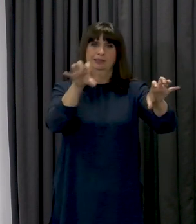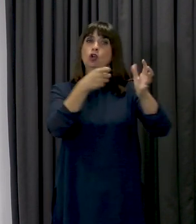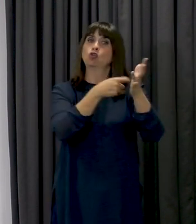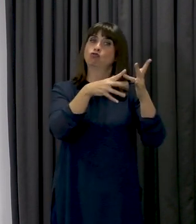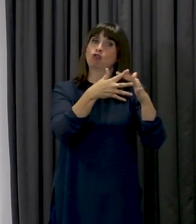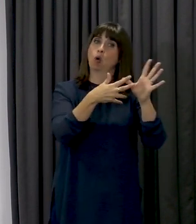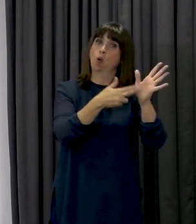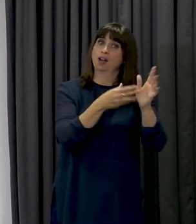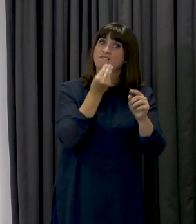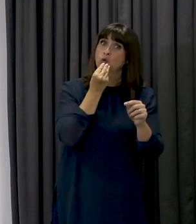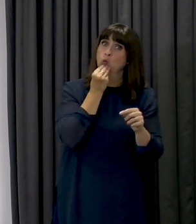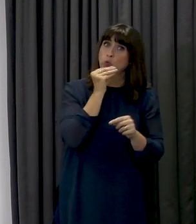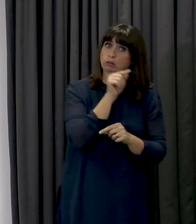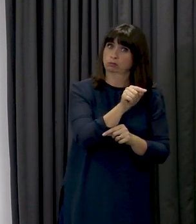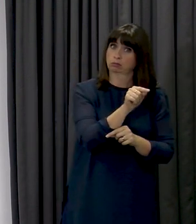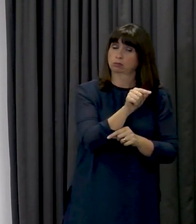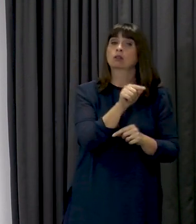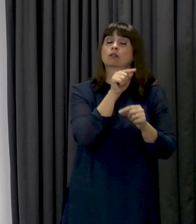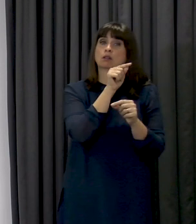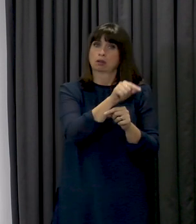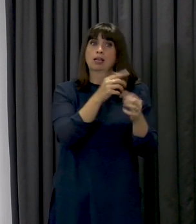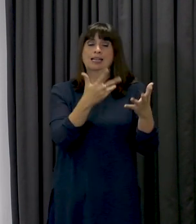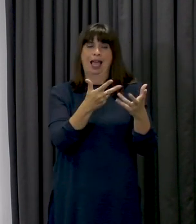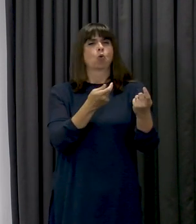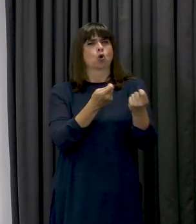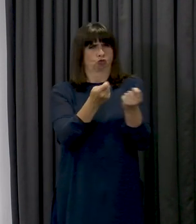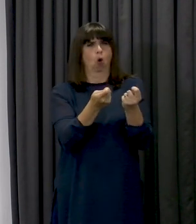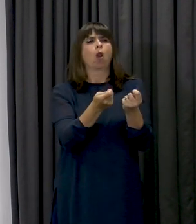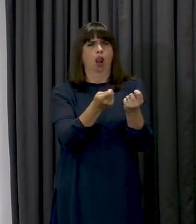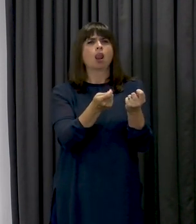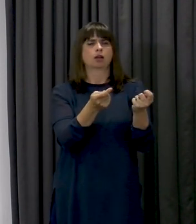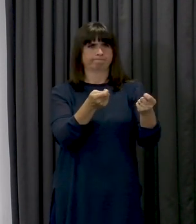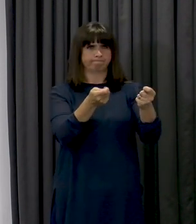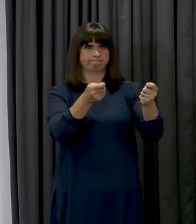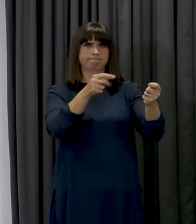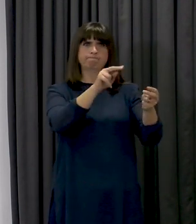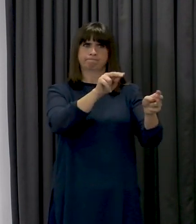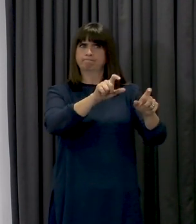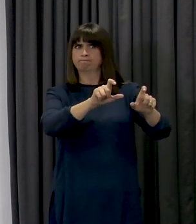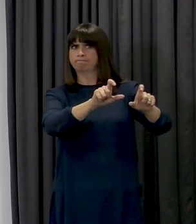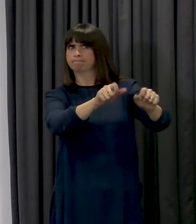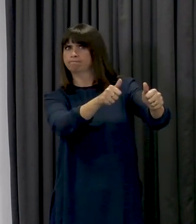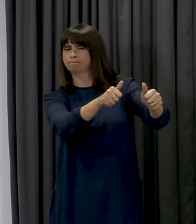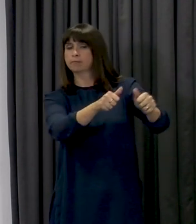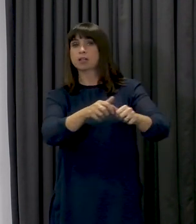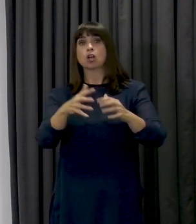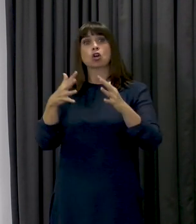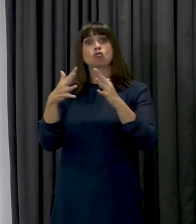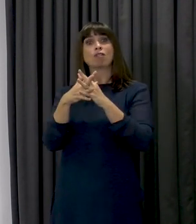Rowan Foods outbreak. We believe that is well under control. We have another setting at the Wrexham